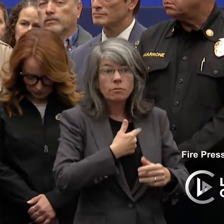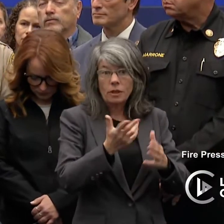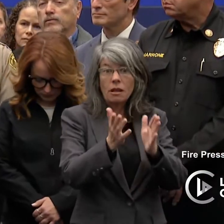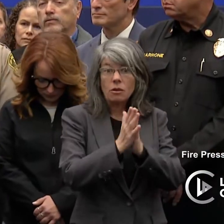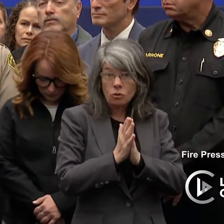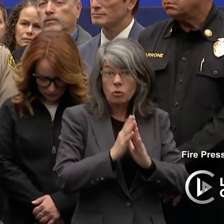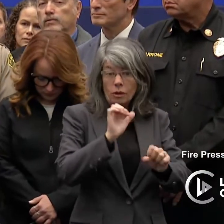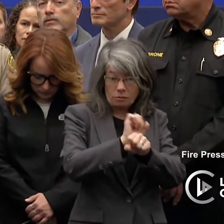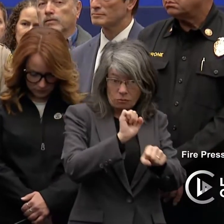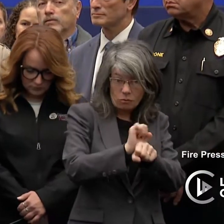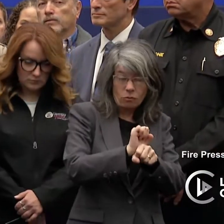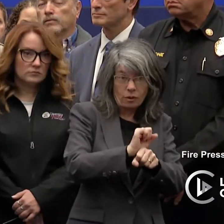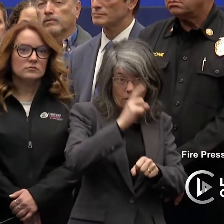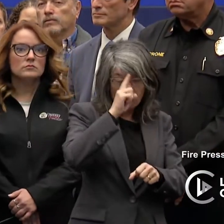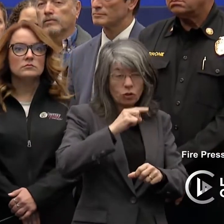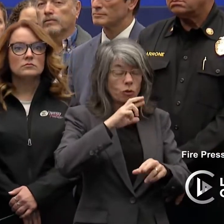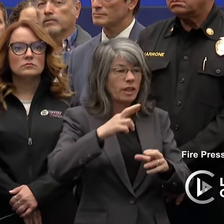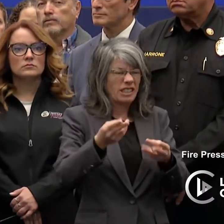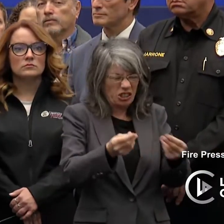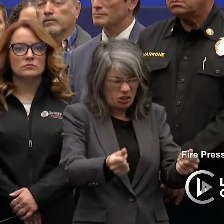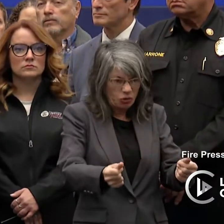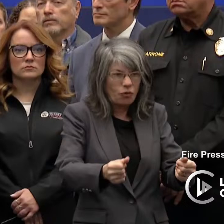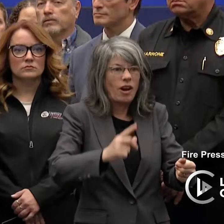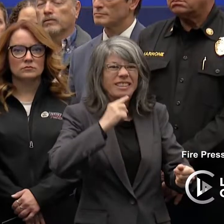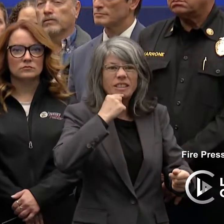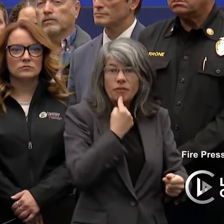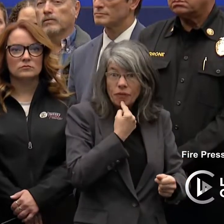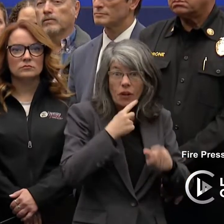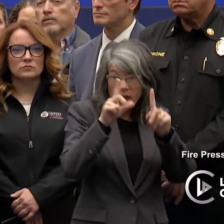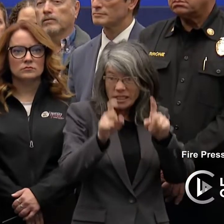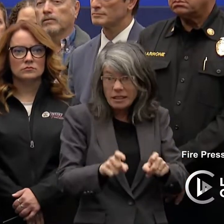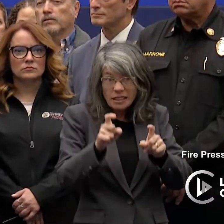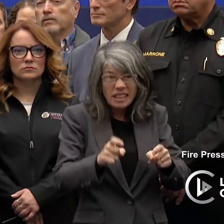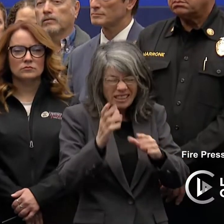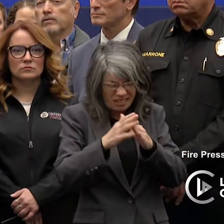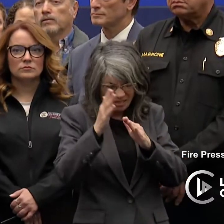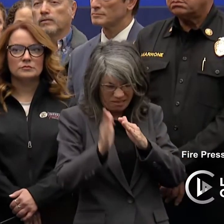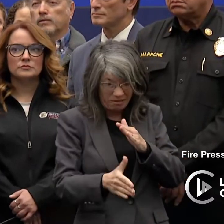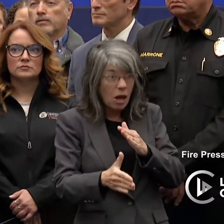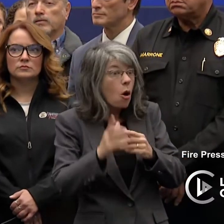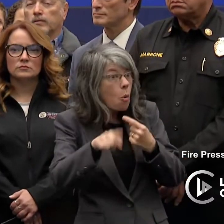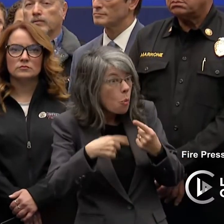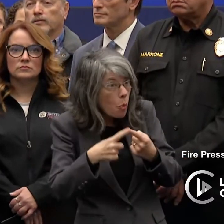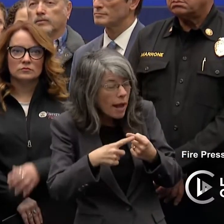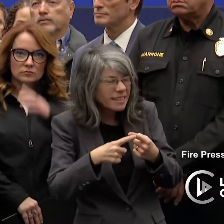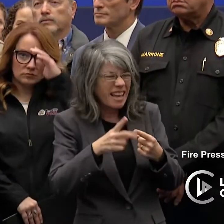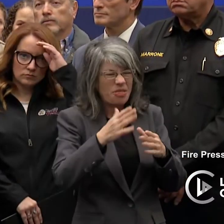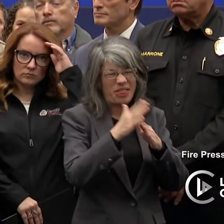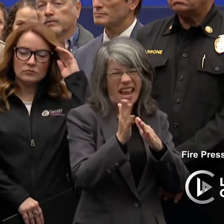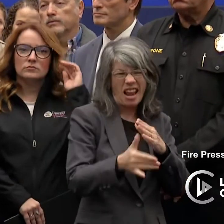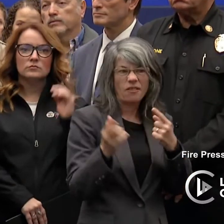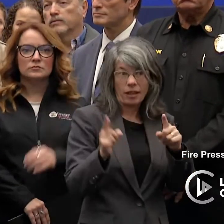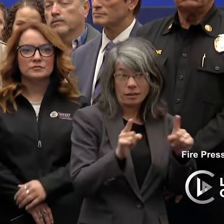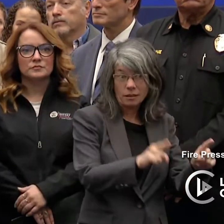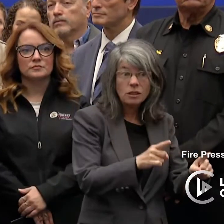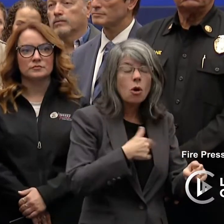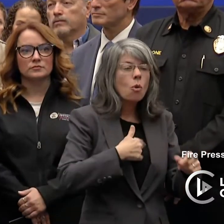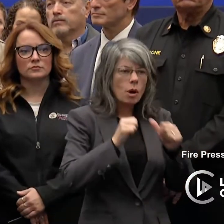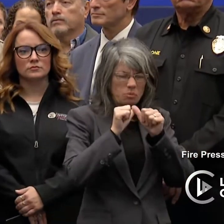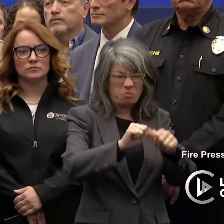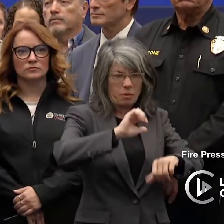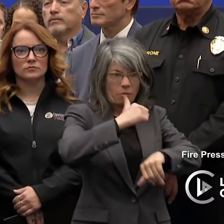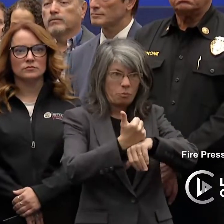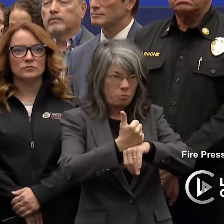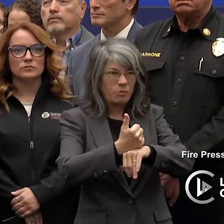and BEAR reports, which are soil severity tests that will be completed by the end of the incident. And we continue to